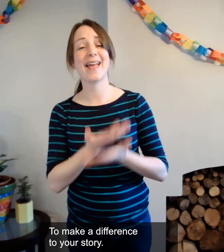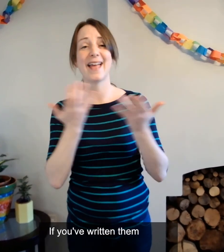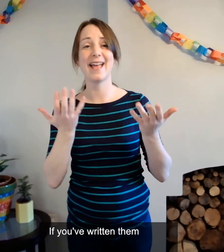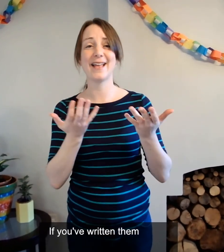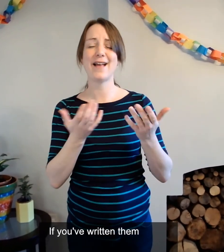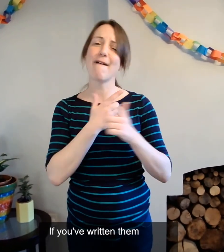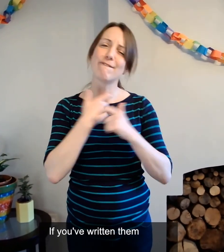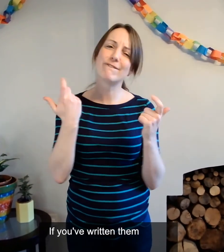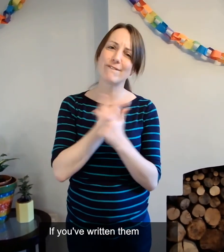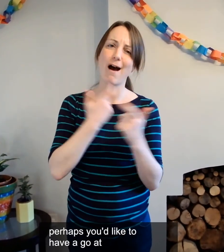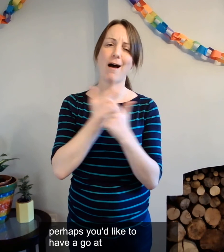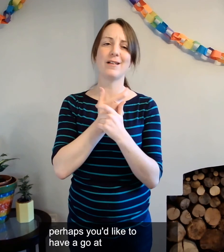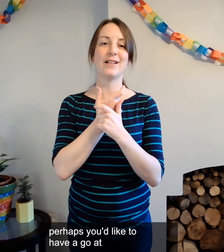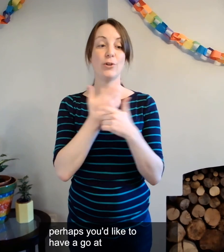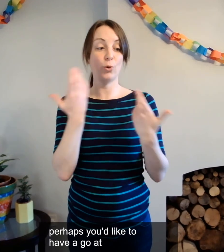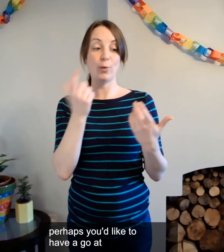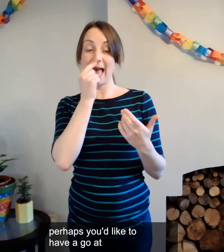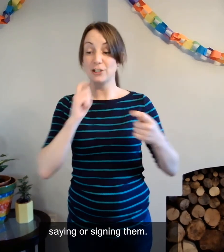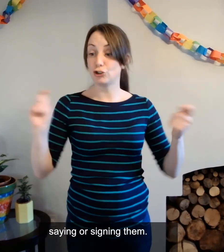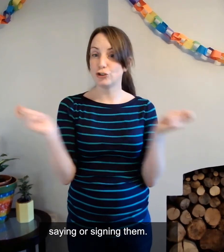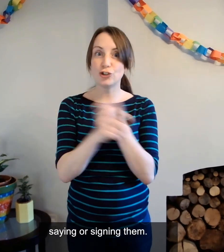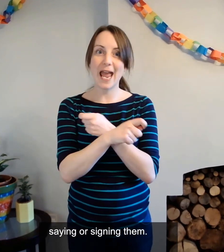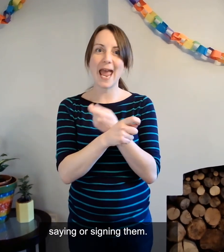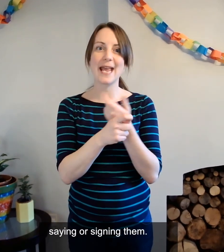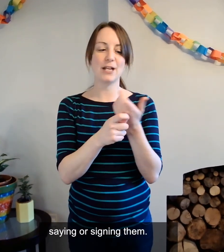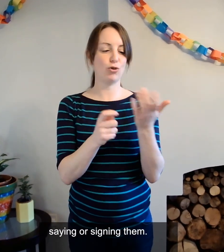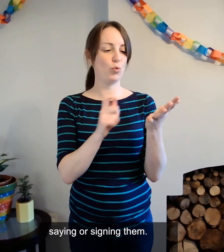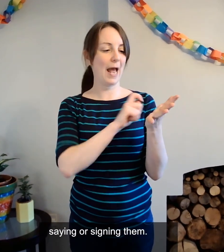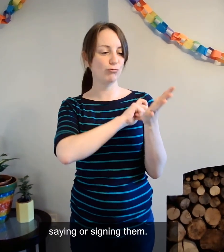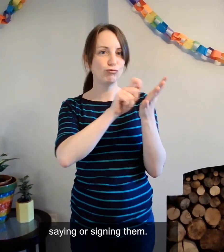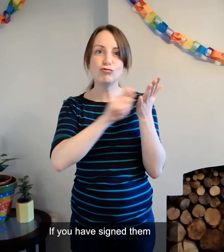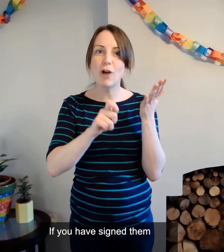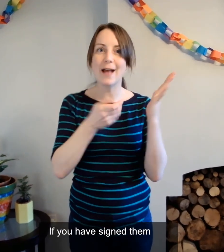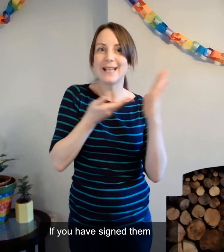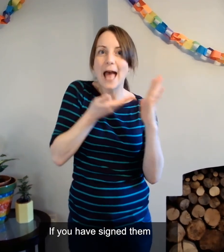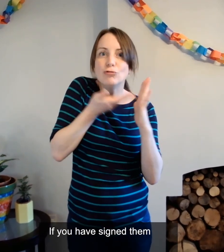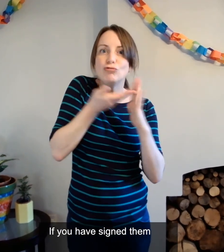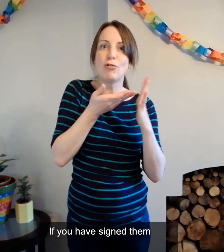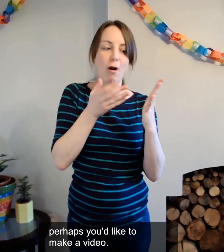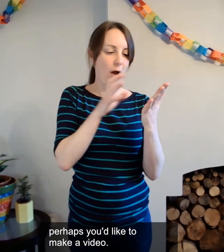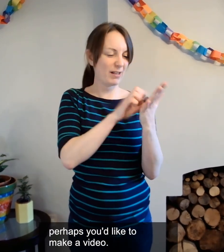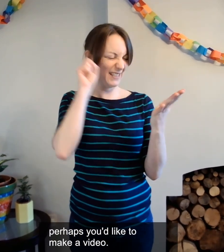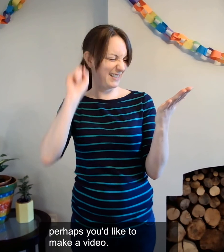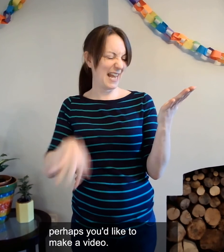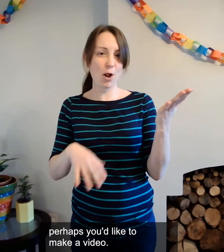If you've written them, perhaps you'd like to have a go at saying or signing them. If you have signed them, perhaps you'd like to make a